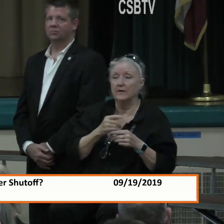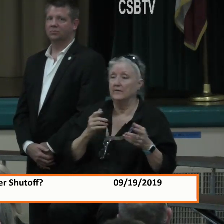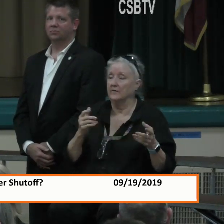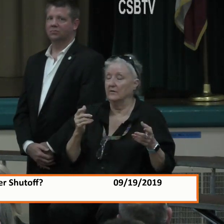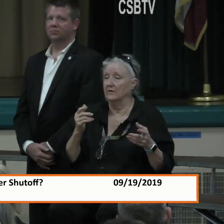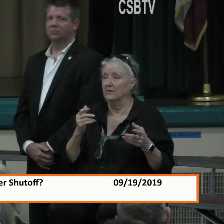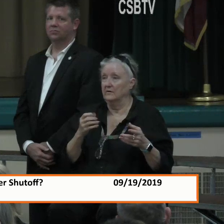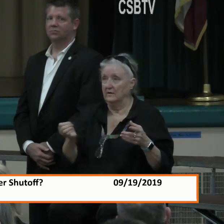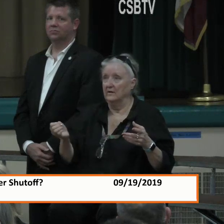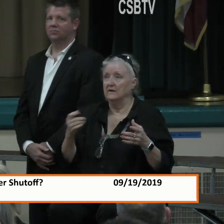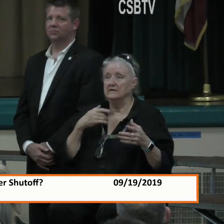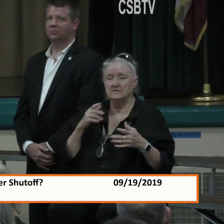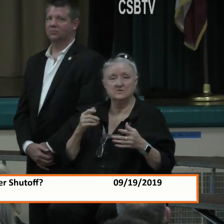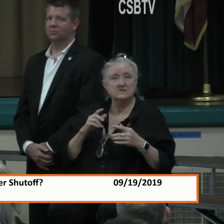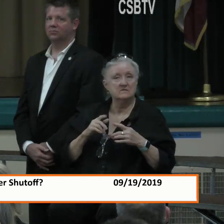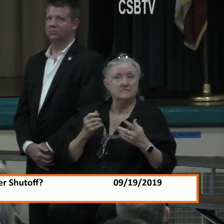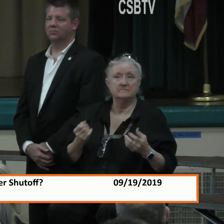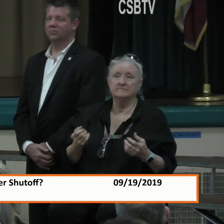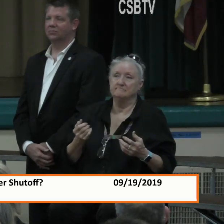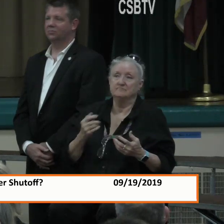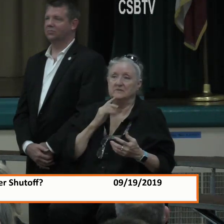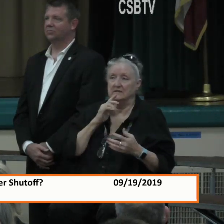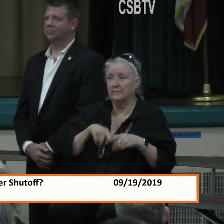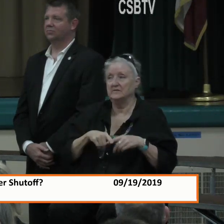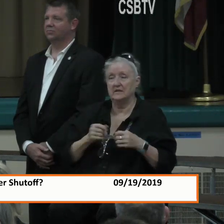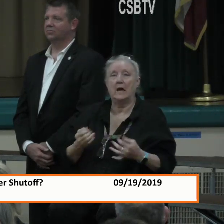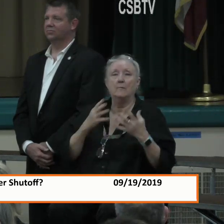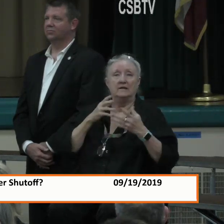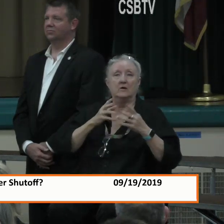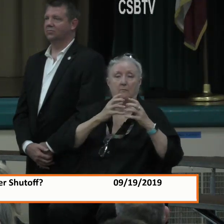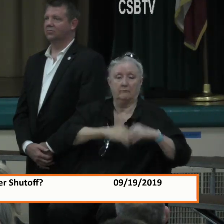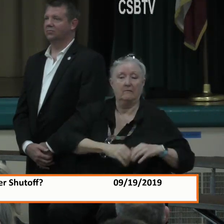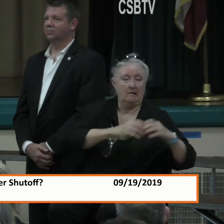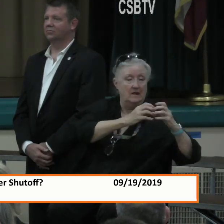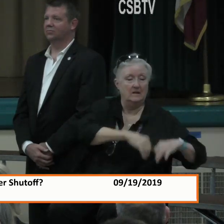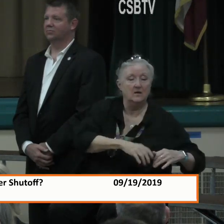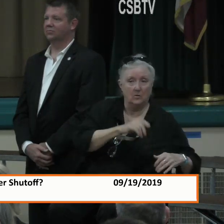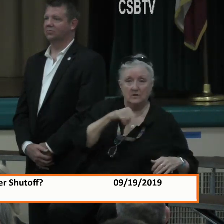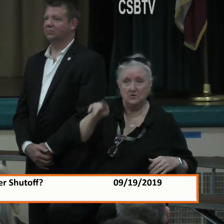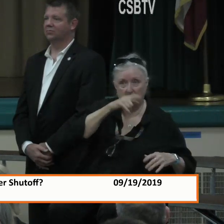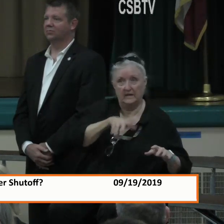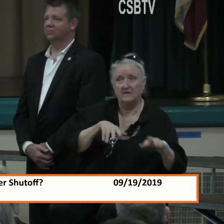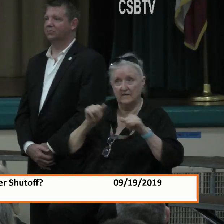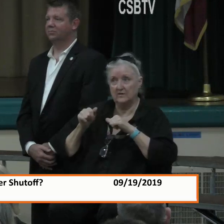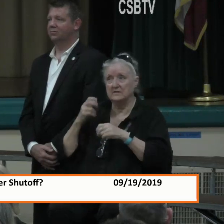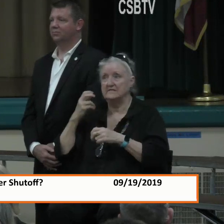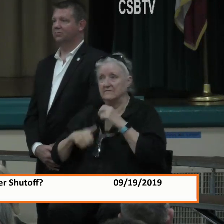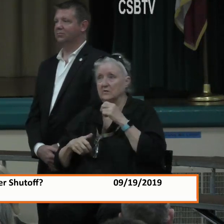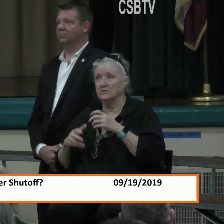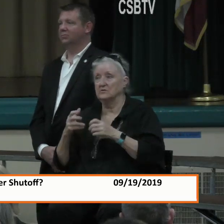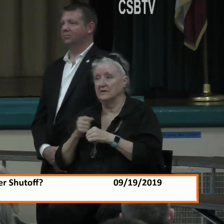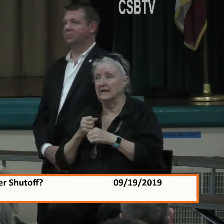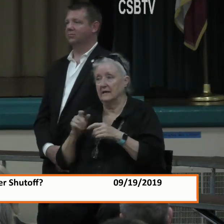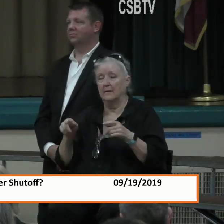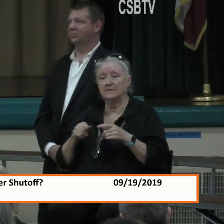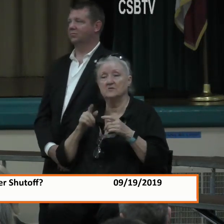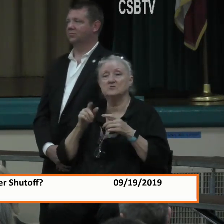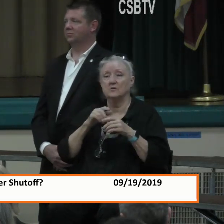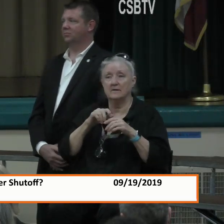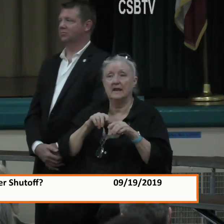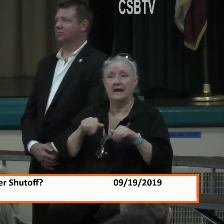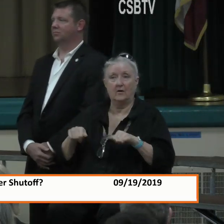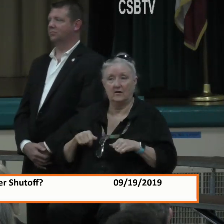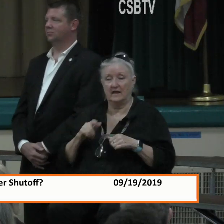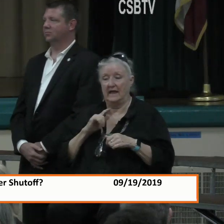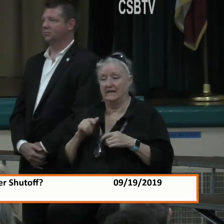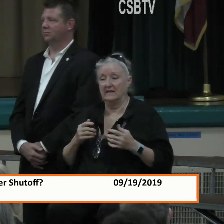of how many of them are down and what areas are down. But when you're being evacuated, it's very difficult to get up in a certain area. And when the areas